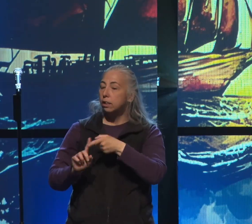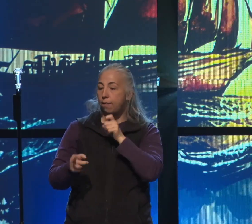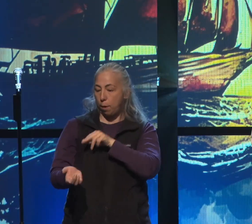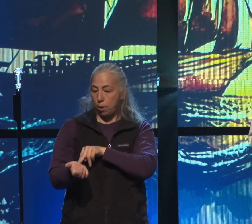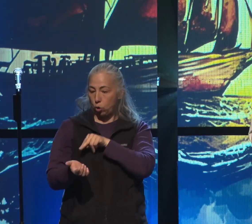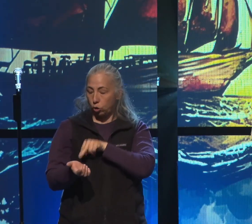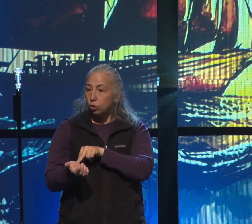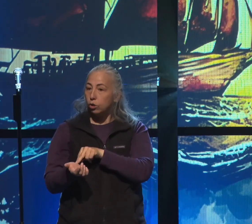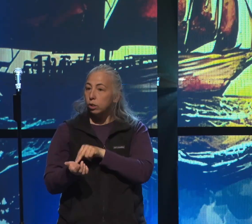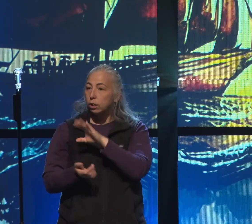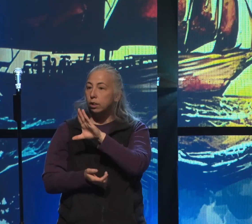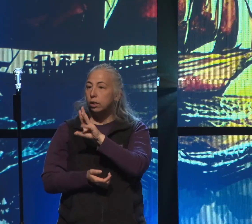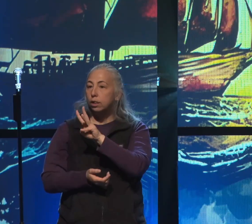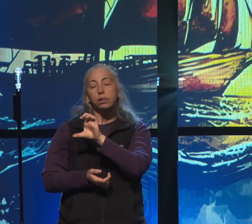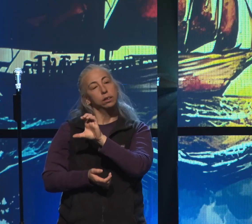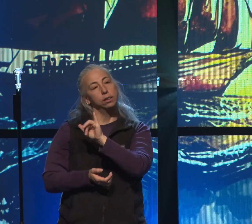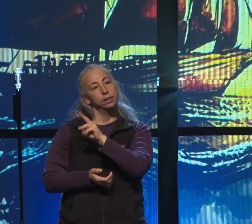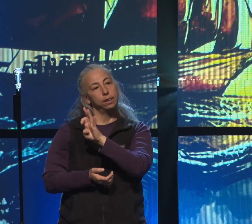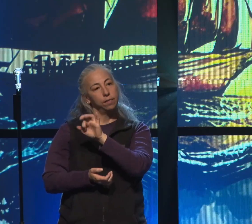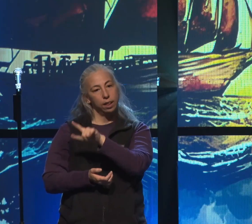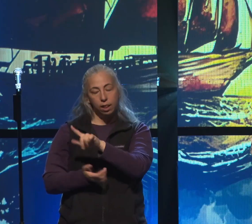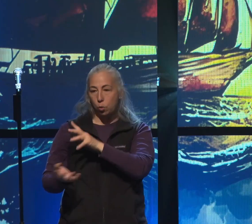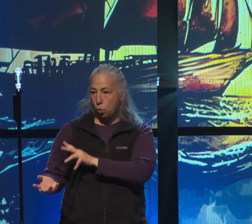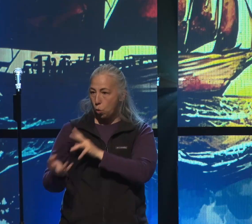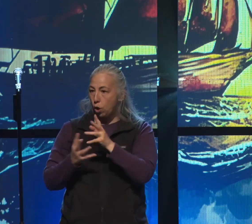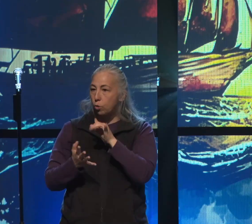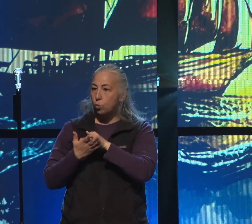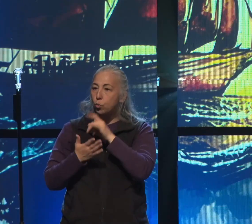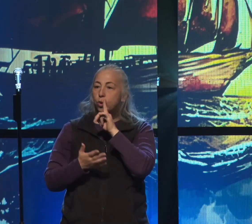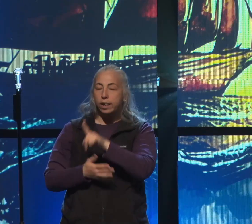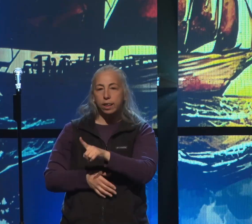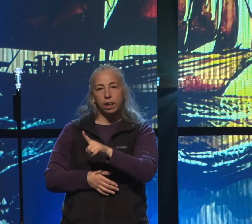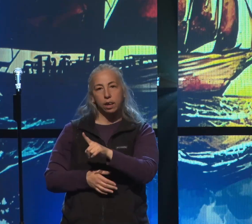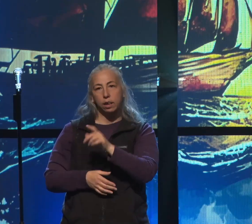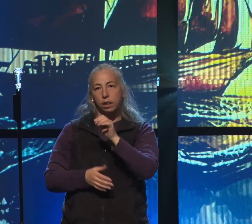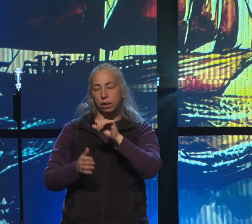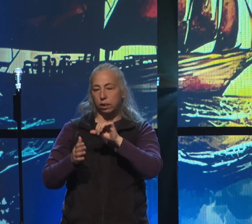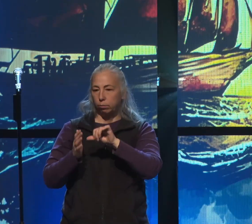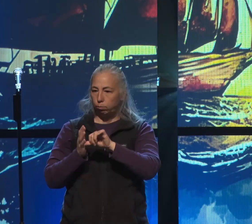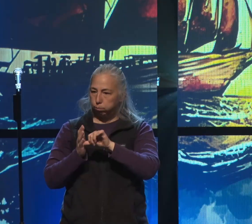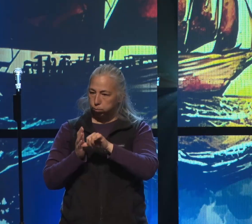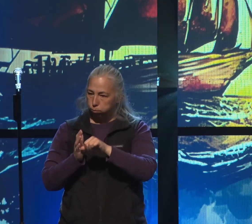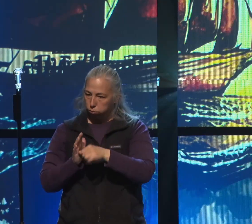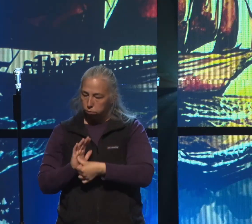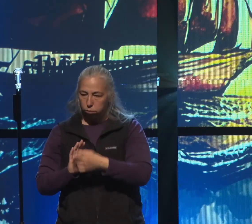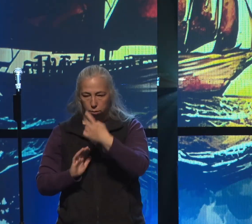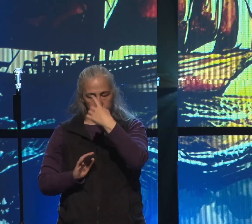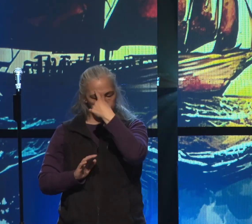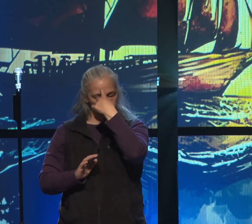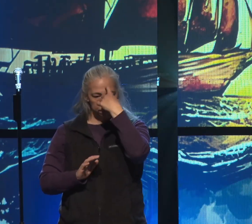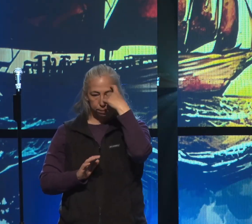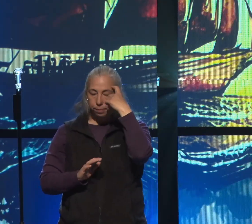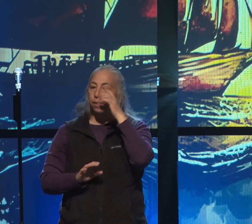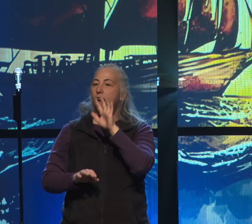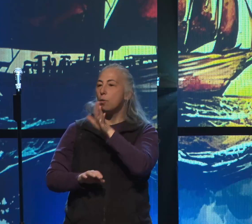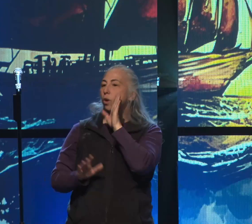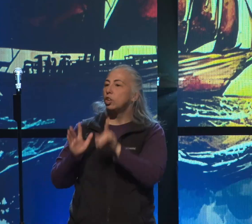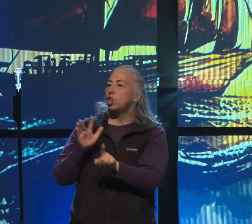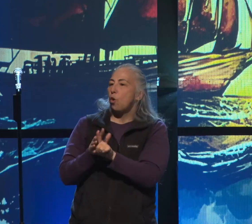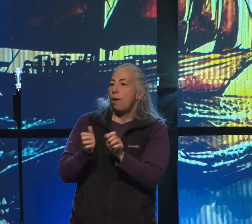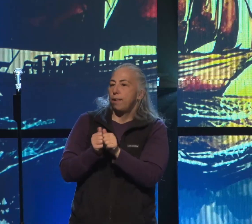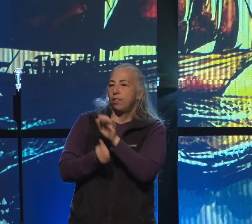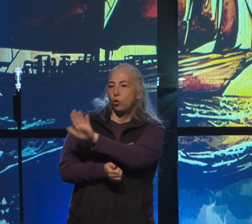that really deeply affected and left this lasting impact on her that would show up in her work. And she would later write about